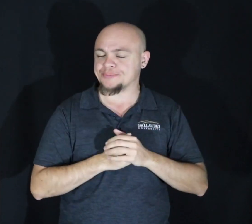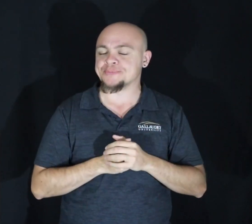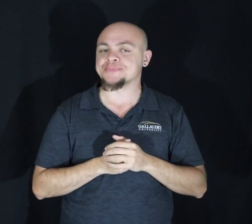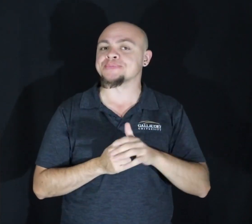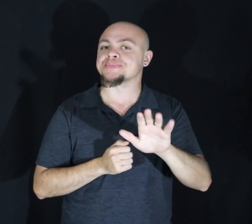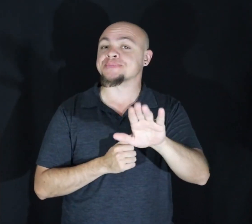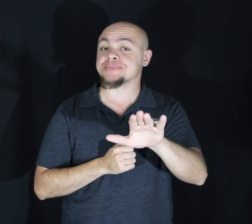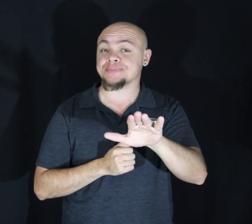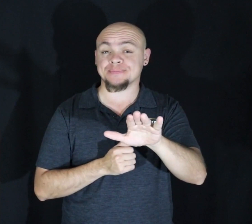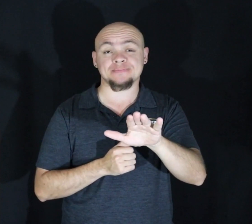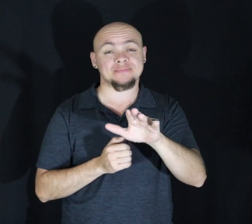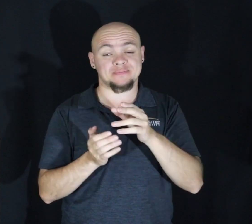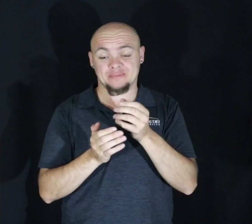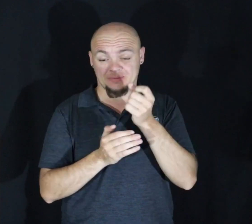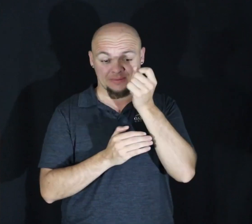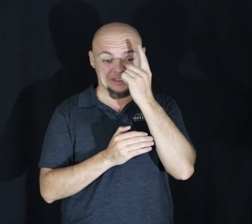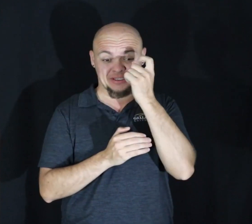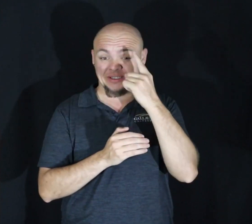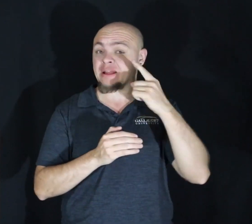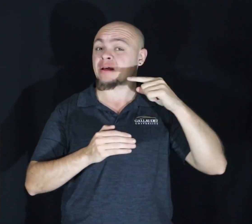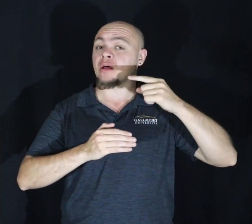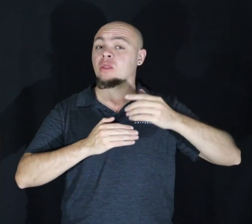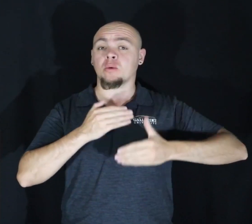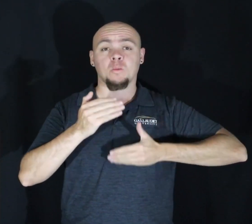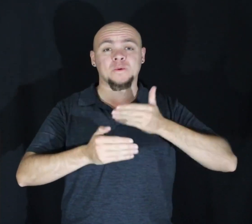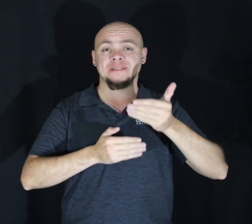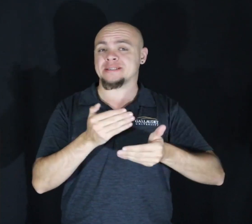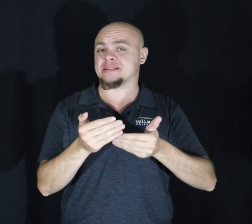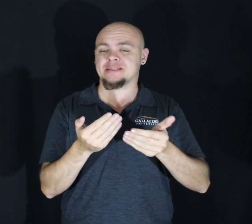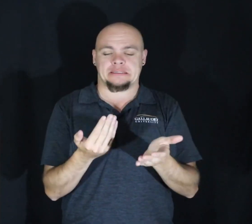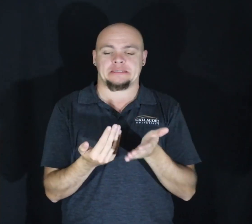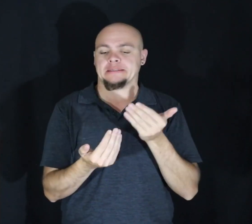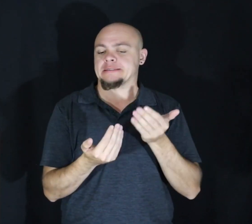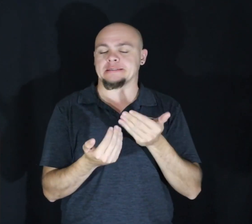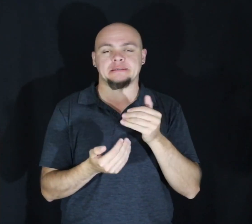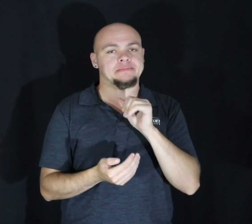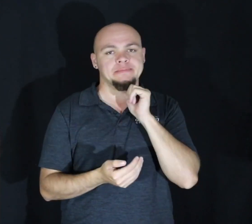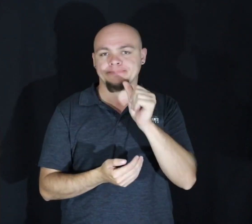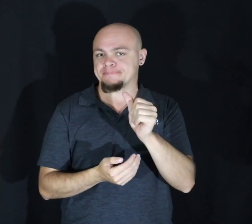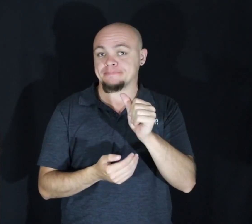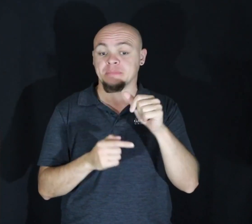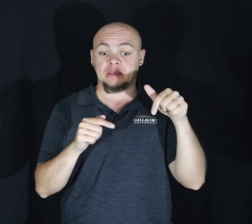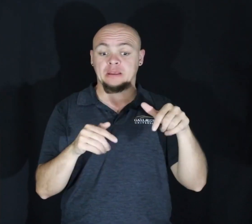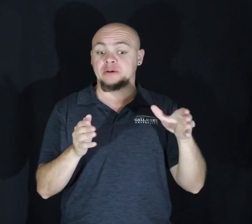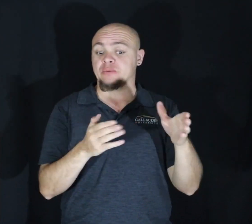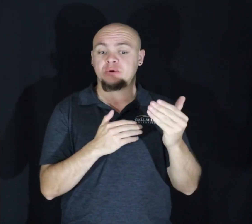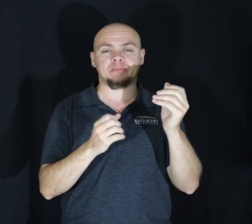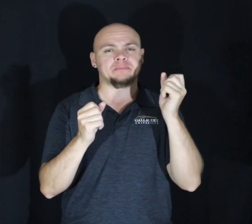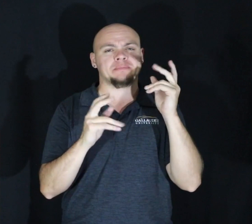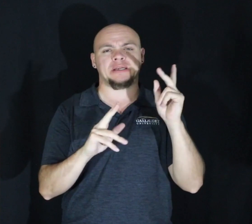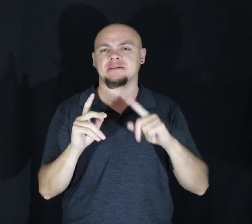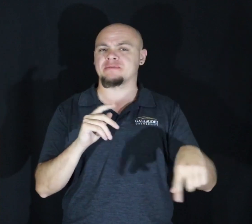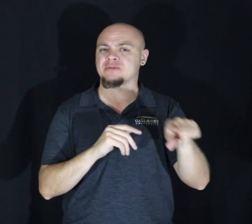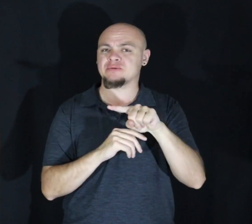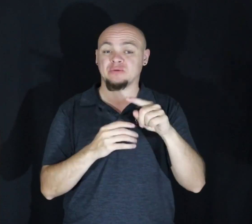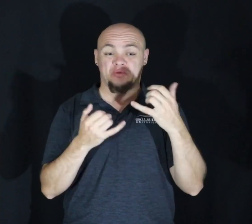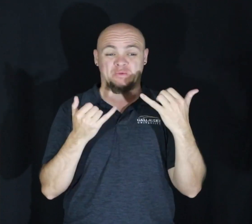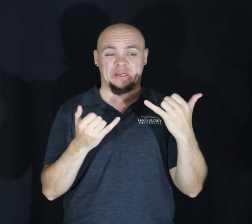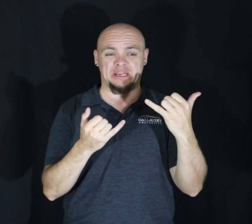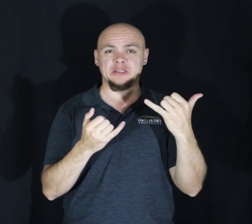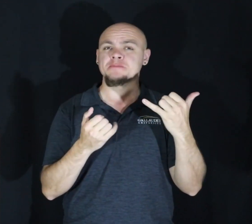Believe me, this process is not easy. I think everybody in this room, we could do it kind of right